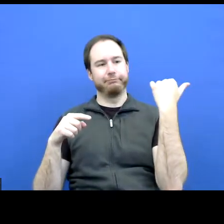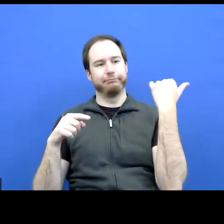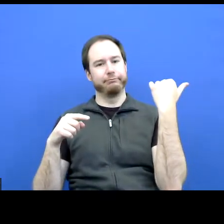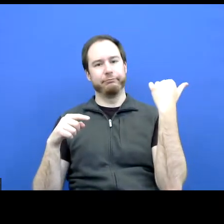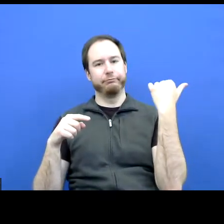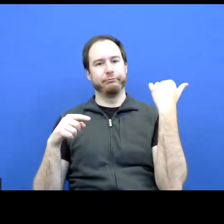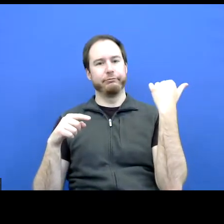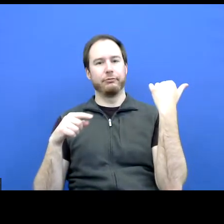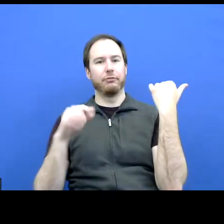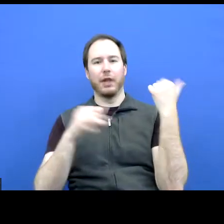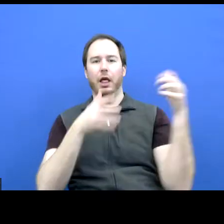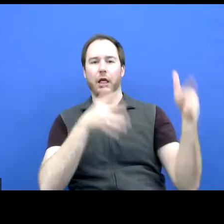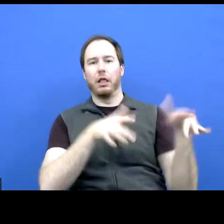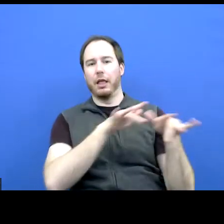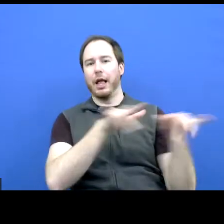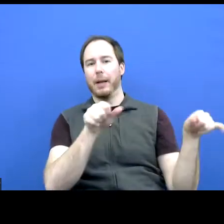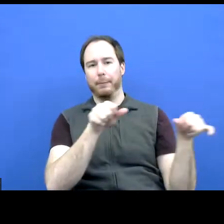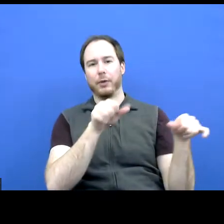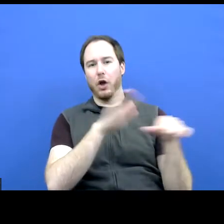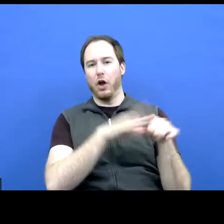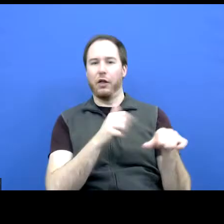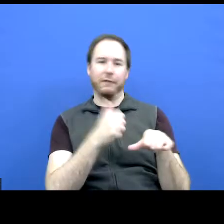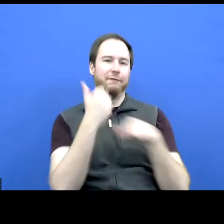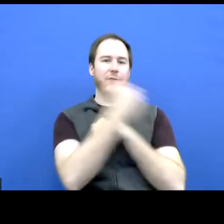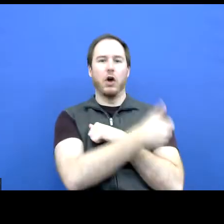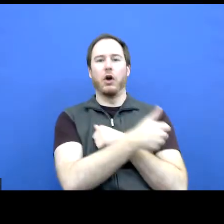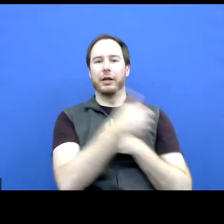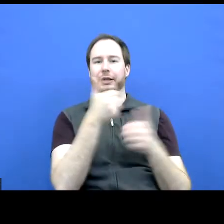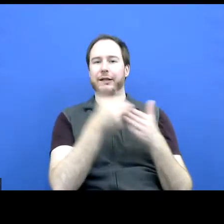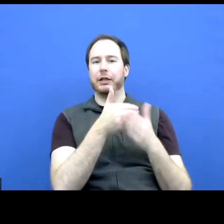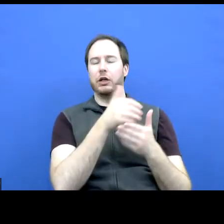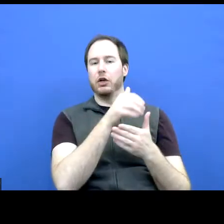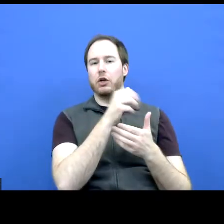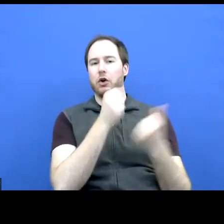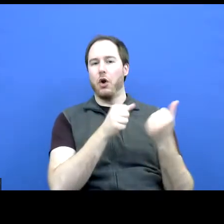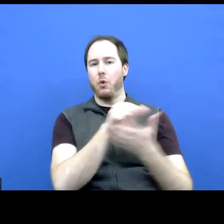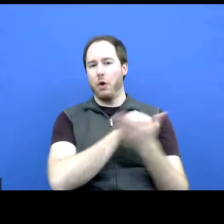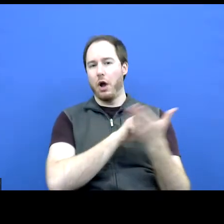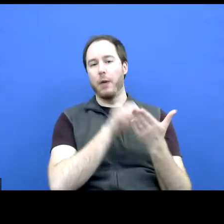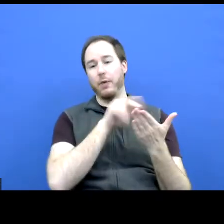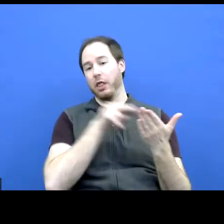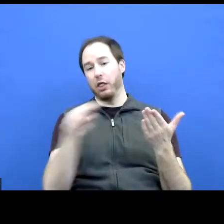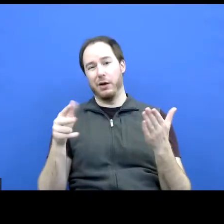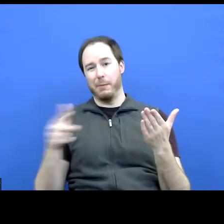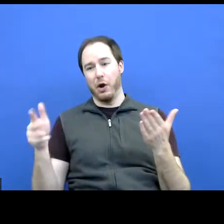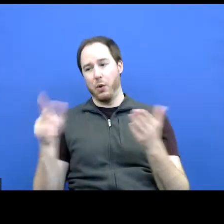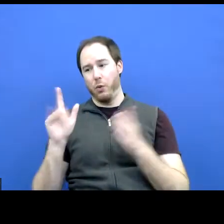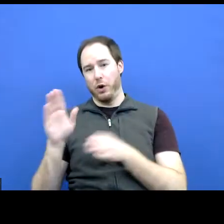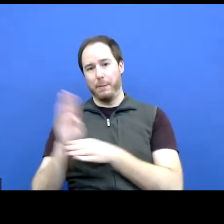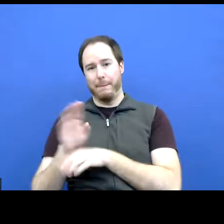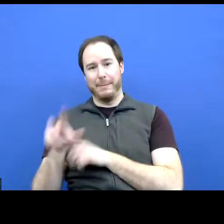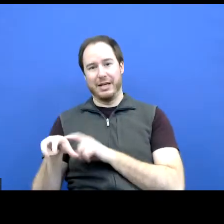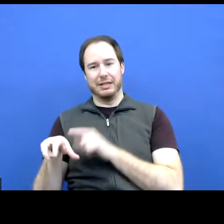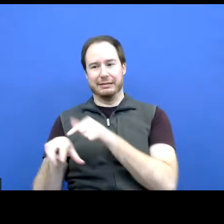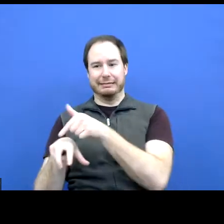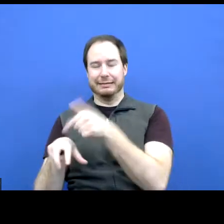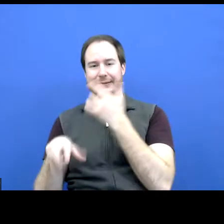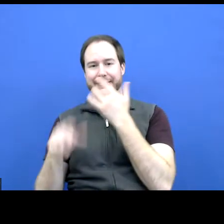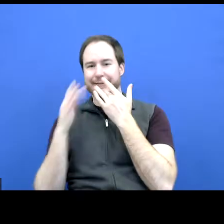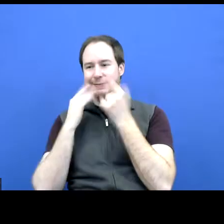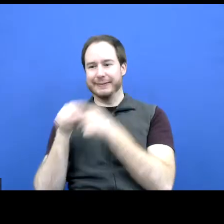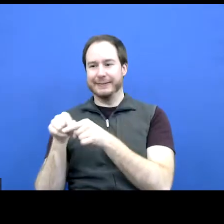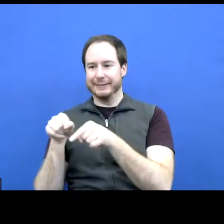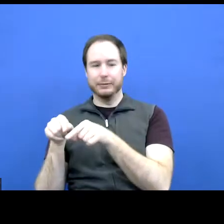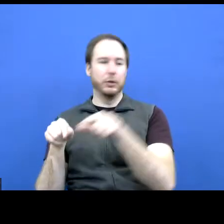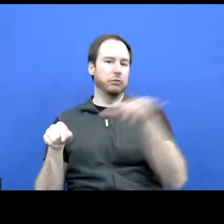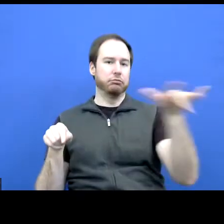that's largely unused space on the far side of the car wash. Because again, if you look at the parking lot, it's not a giant parking lot in front